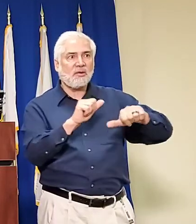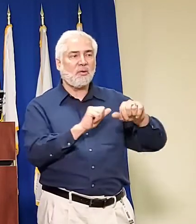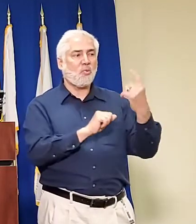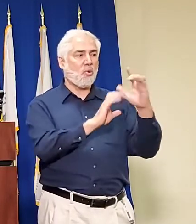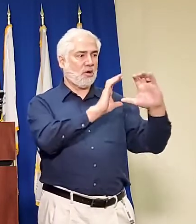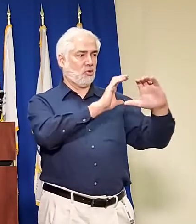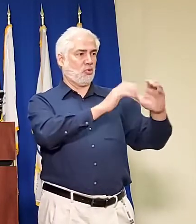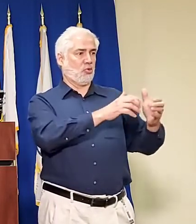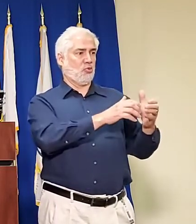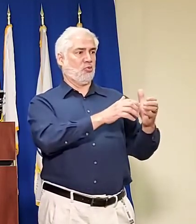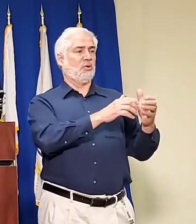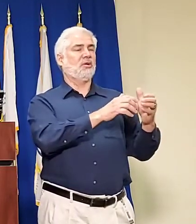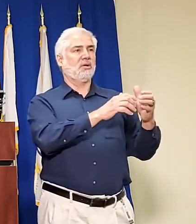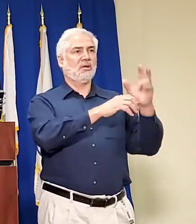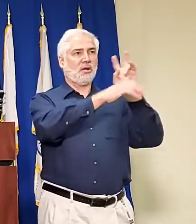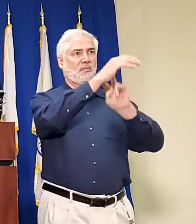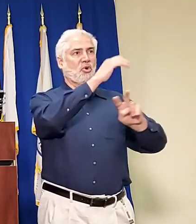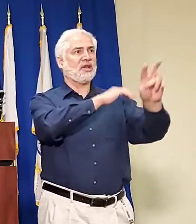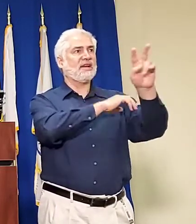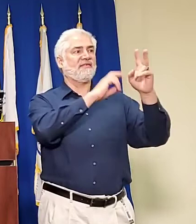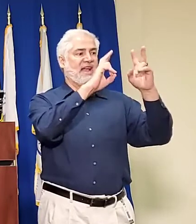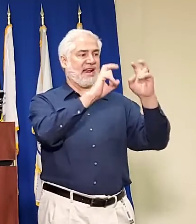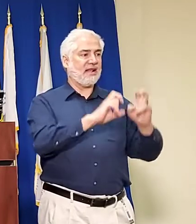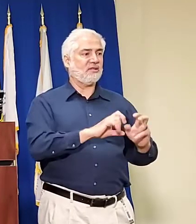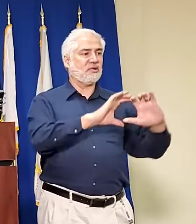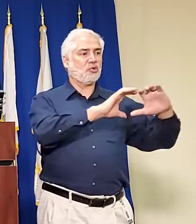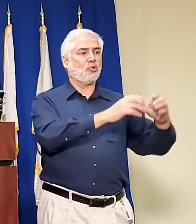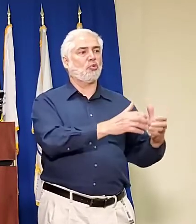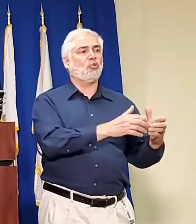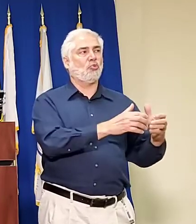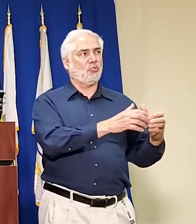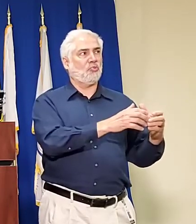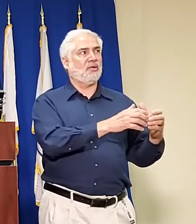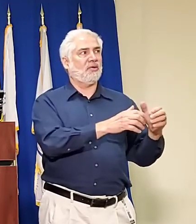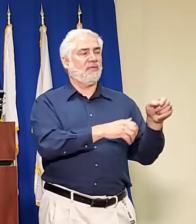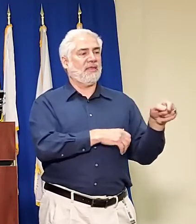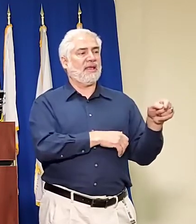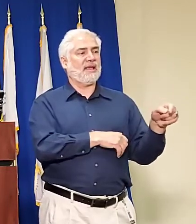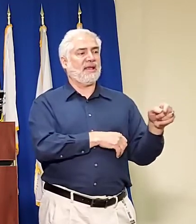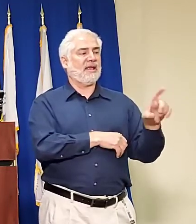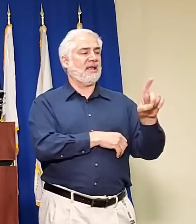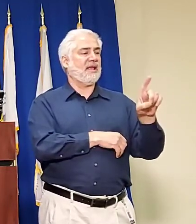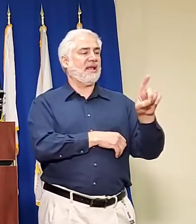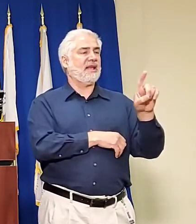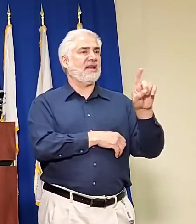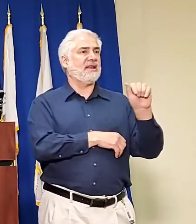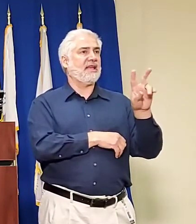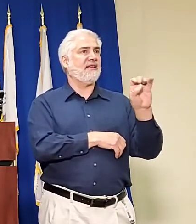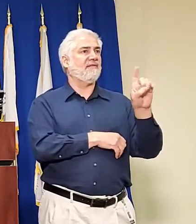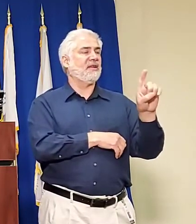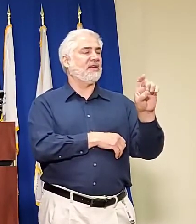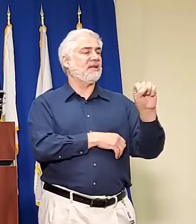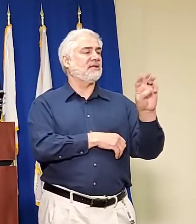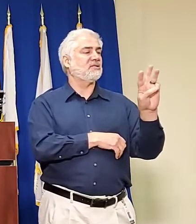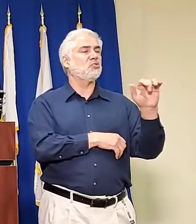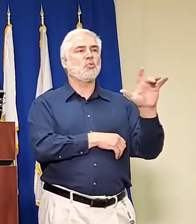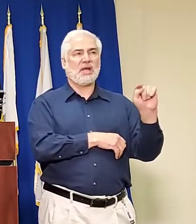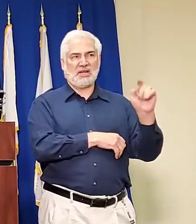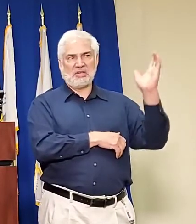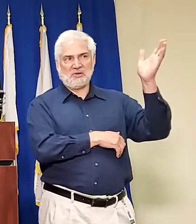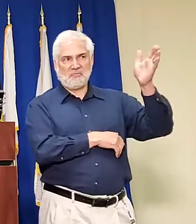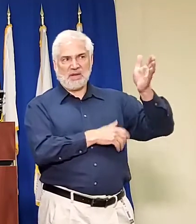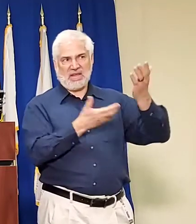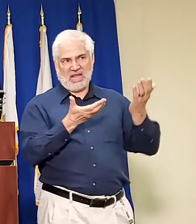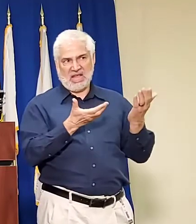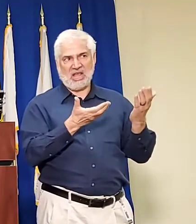that's the predictive analysis group, and that consists of David Sweat, who's our chief of epidemiology, who you've seen speak